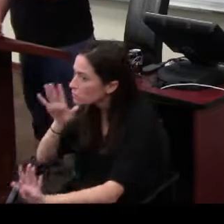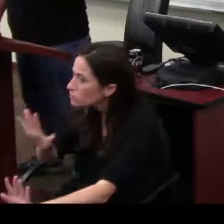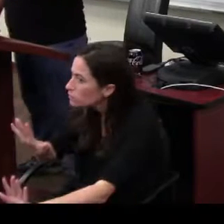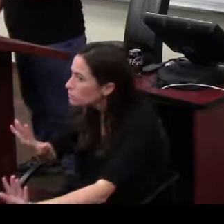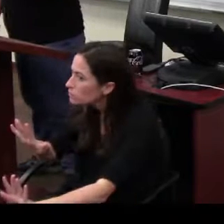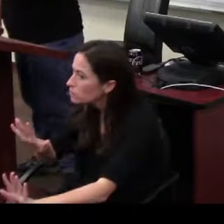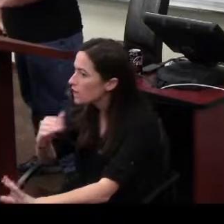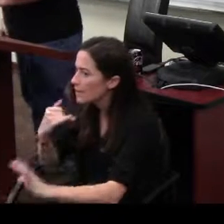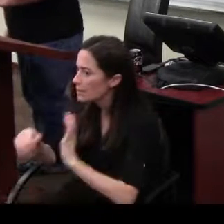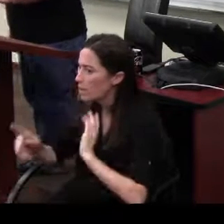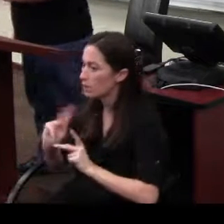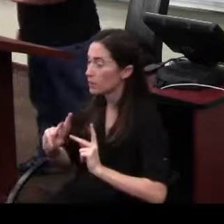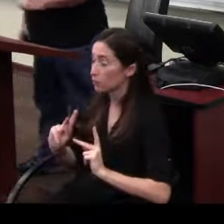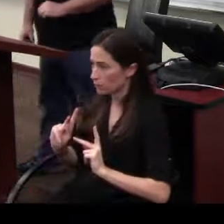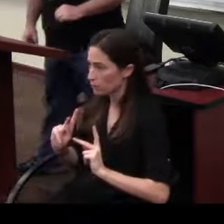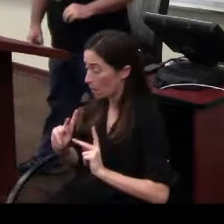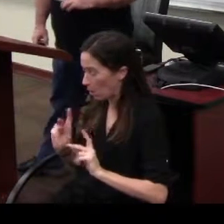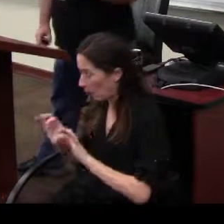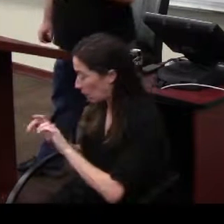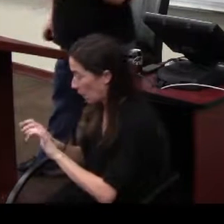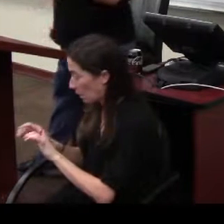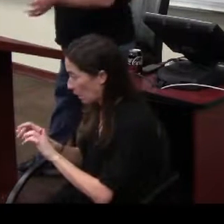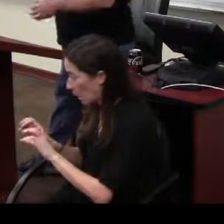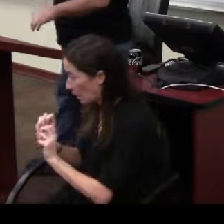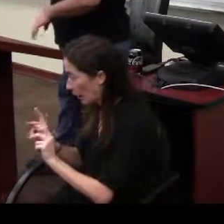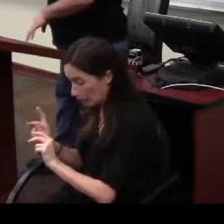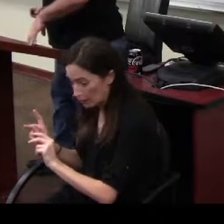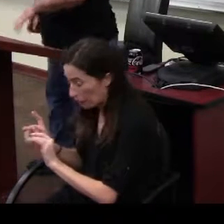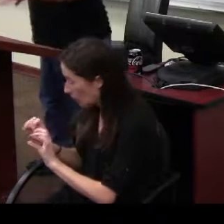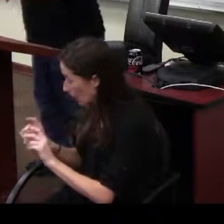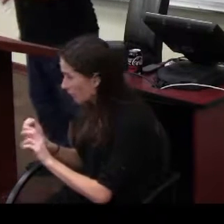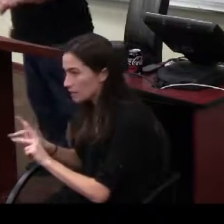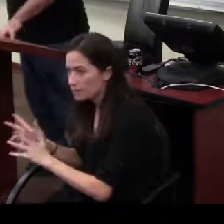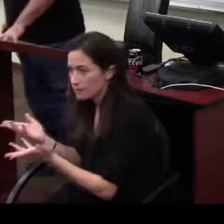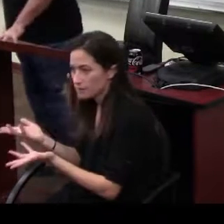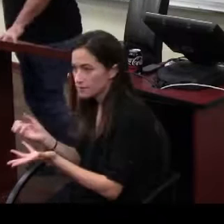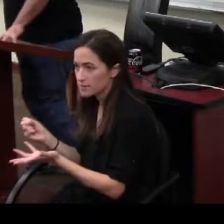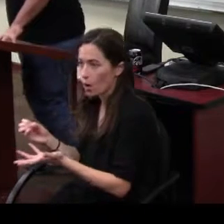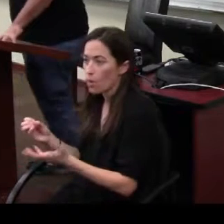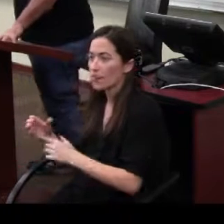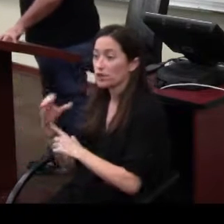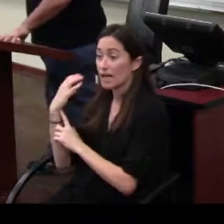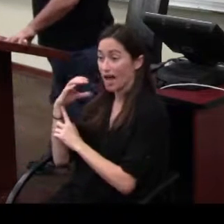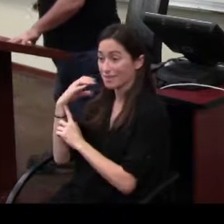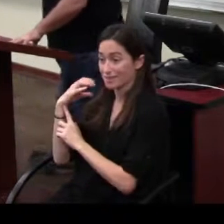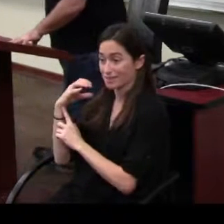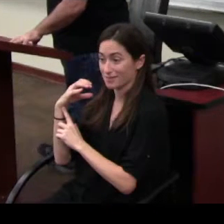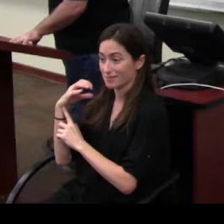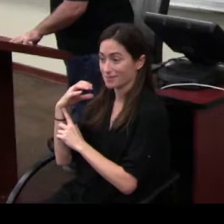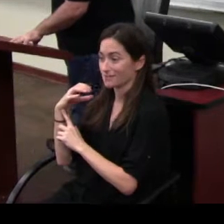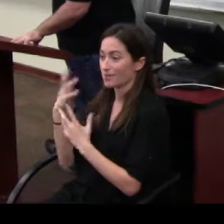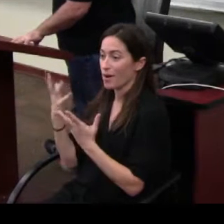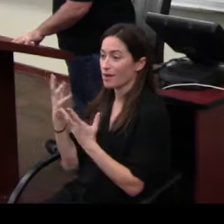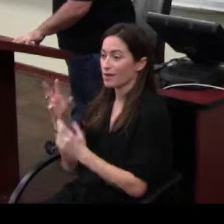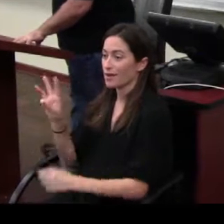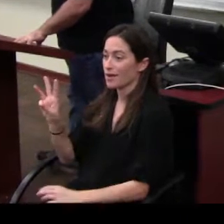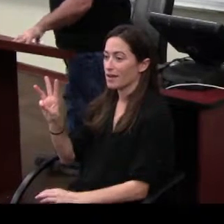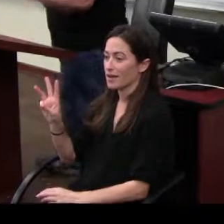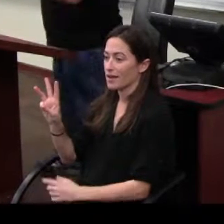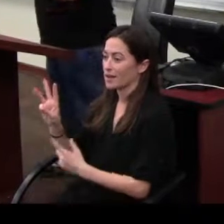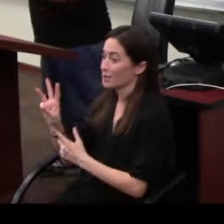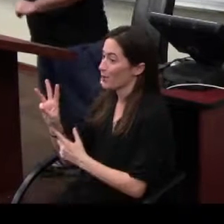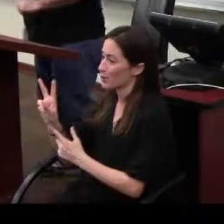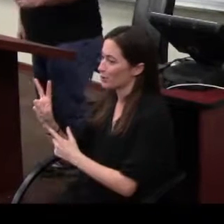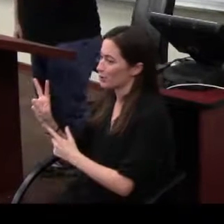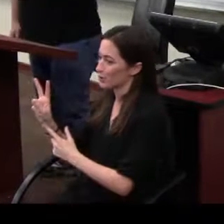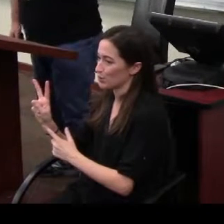too. And people are falling for this. There's a cousin, which is the W-2s. So the W-2 scams